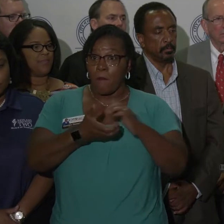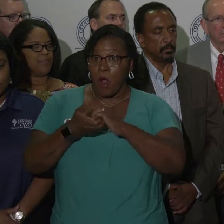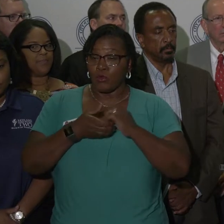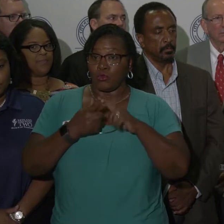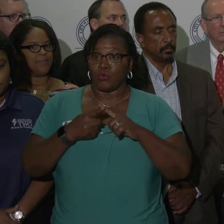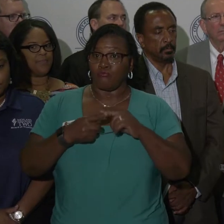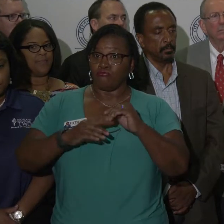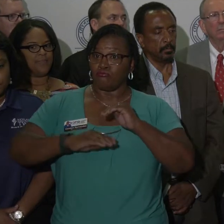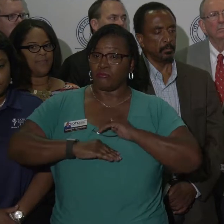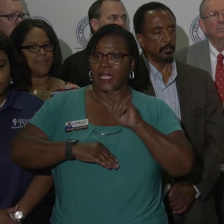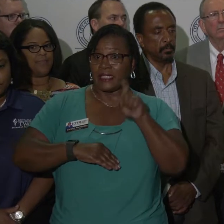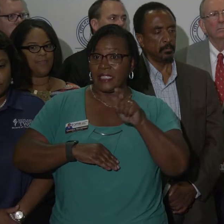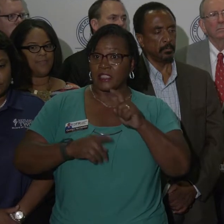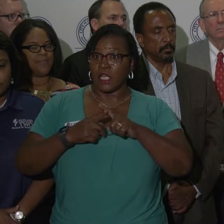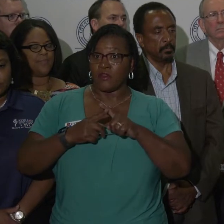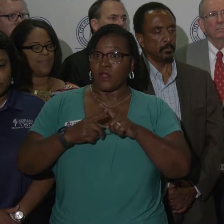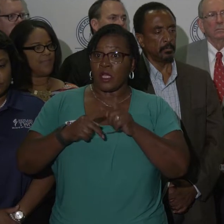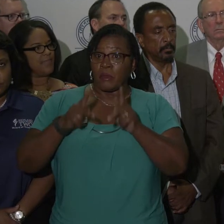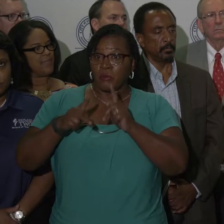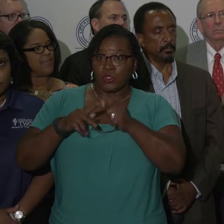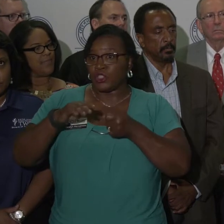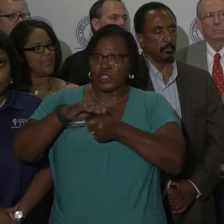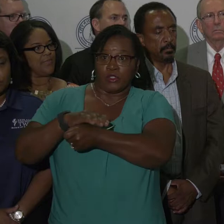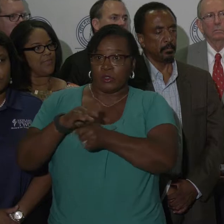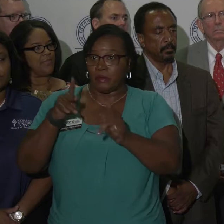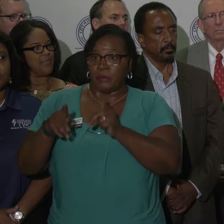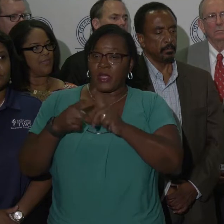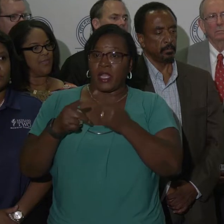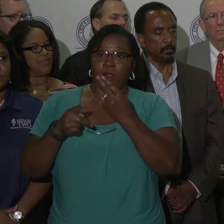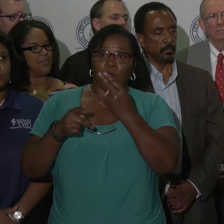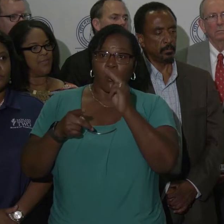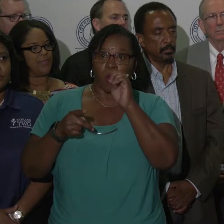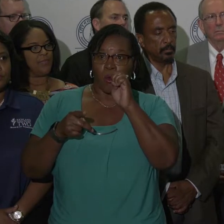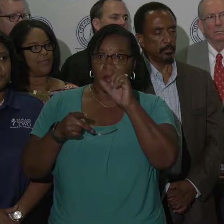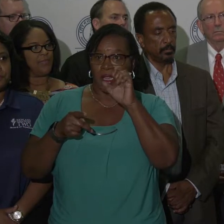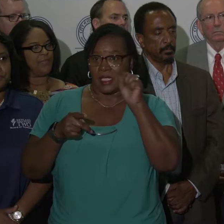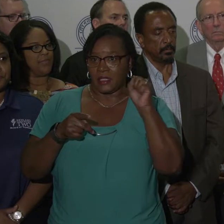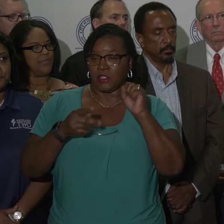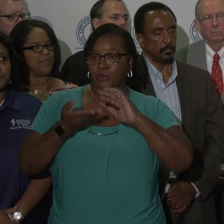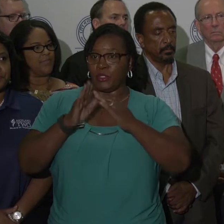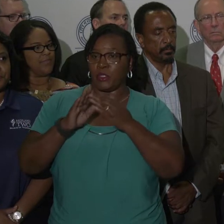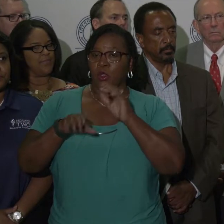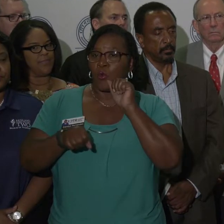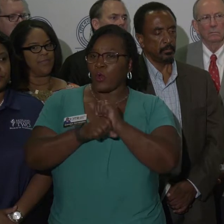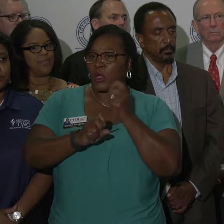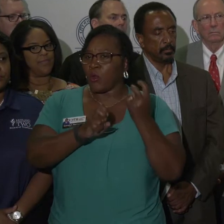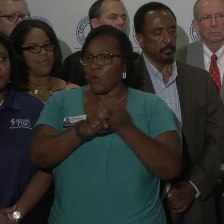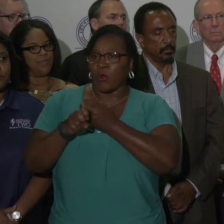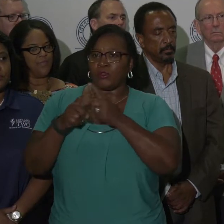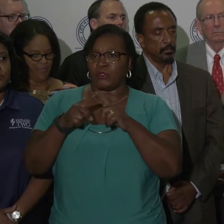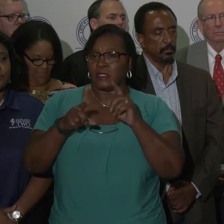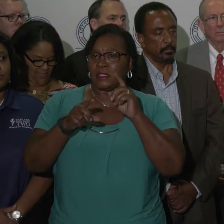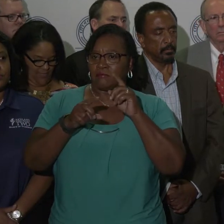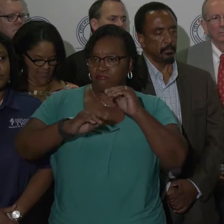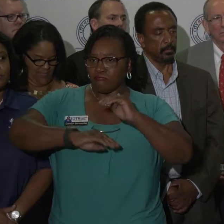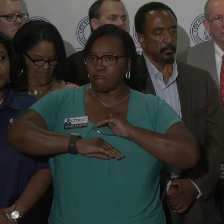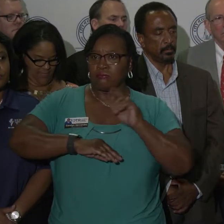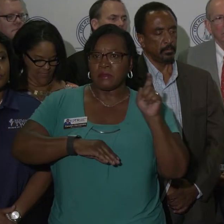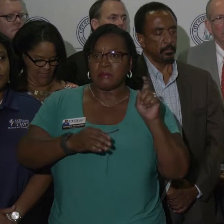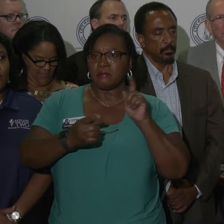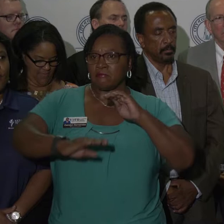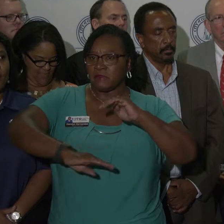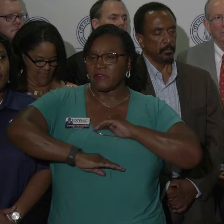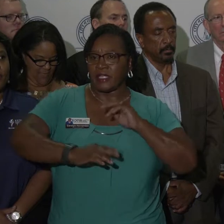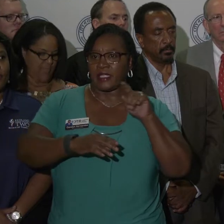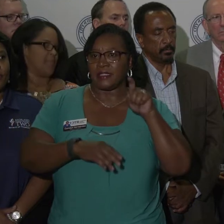who meet the needs of our unsheltered citizens and our homeless community, working hard to make sure we meet the needs of the